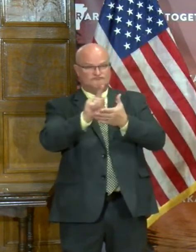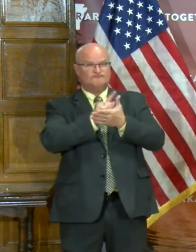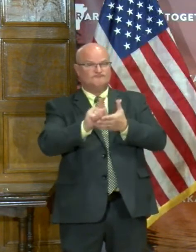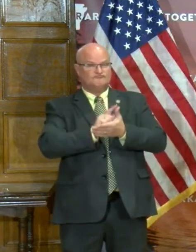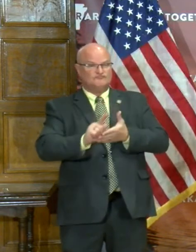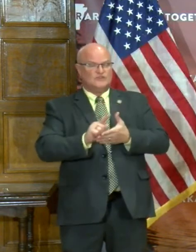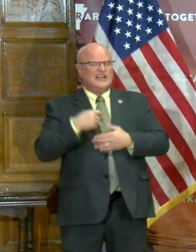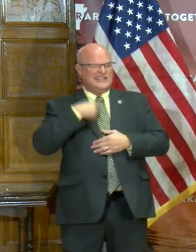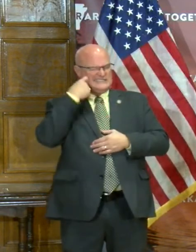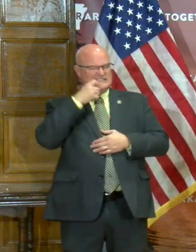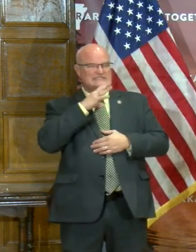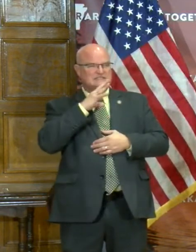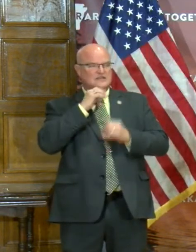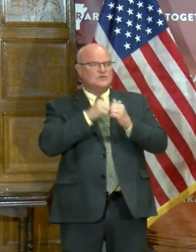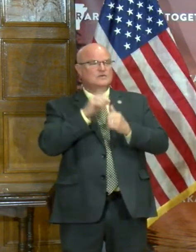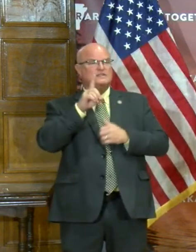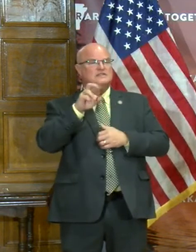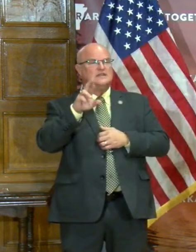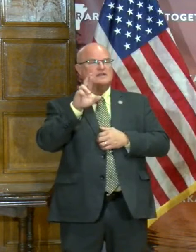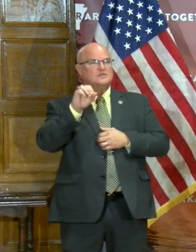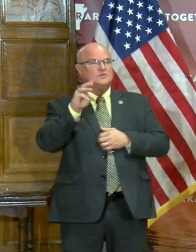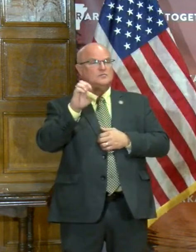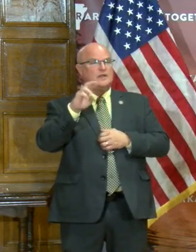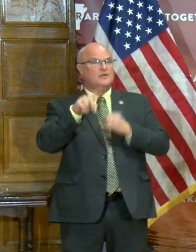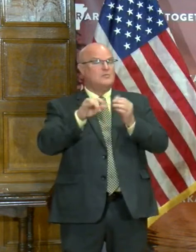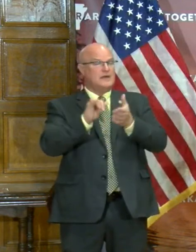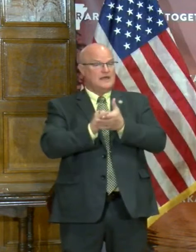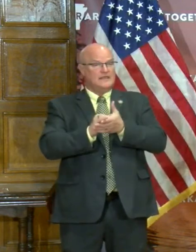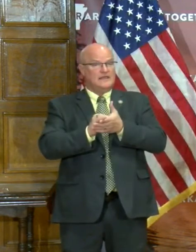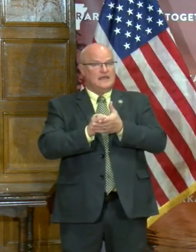I just had a conversation with Dr. Romero about that.